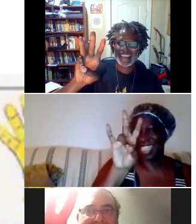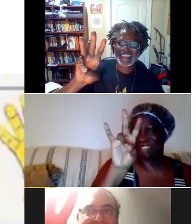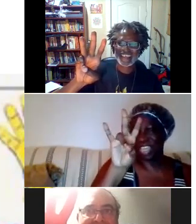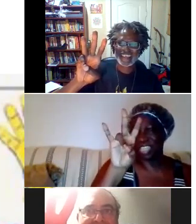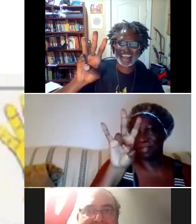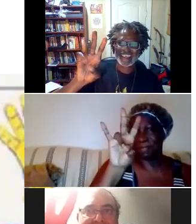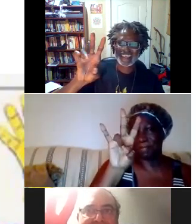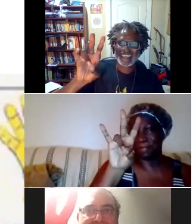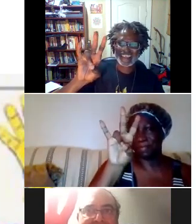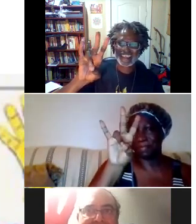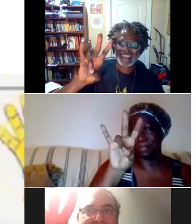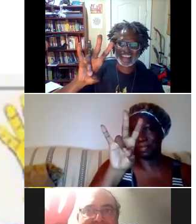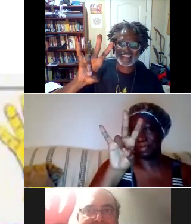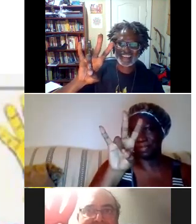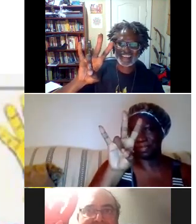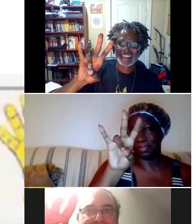7,